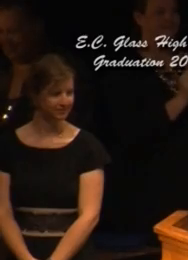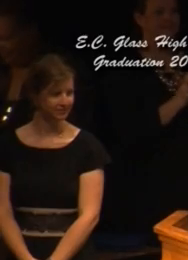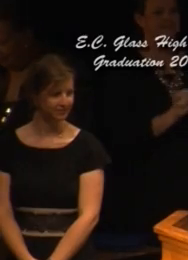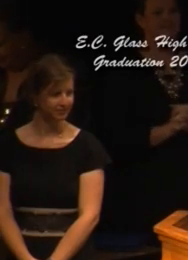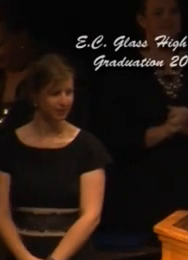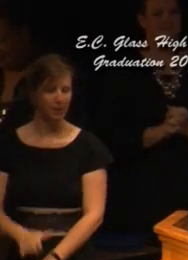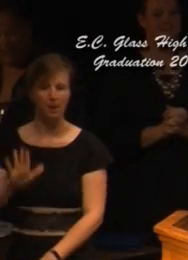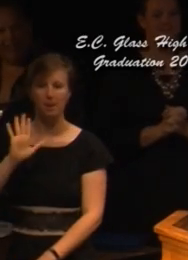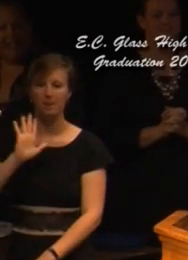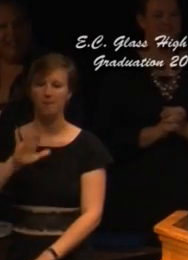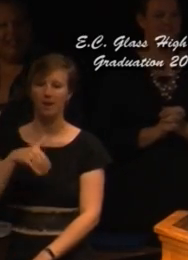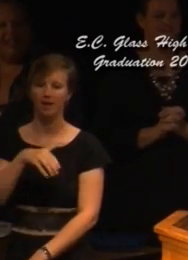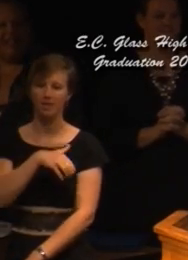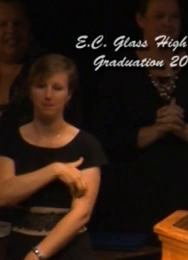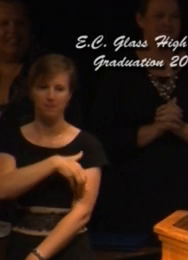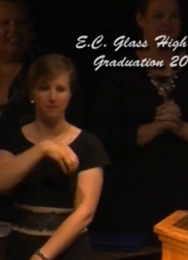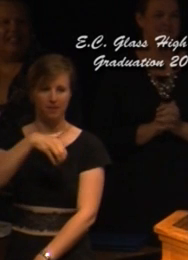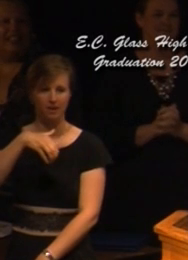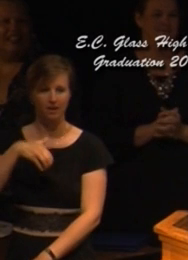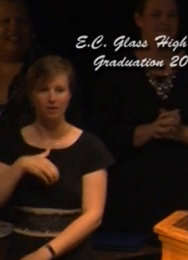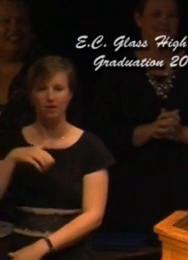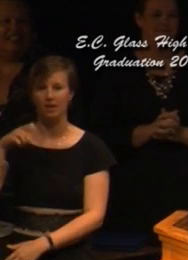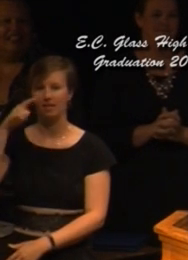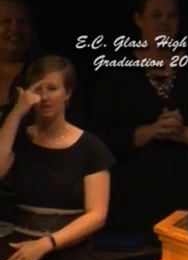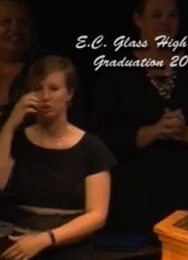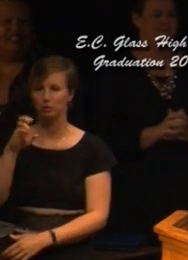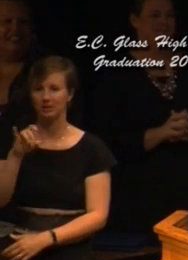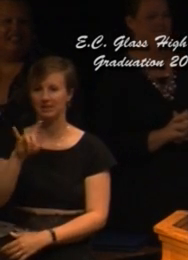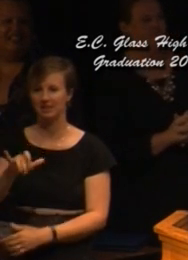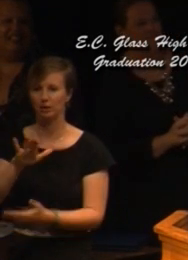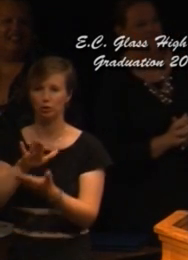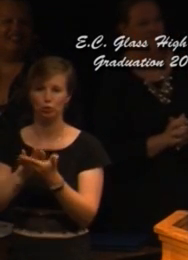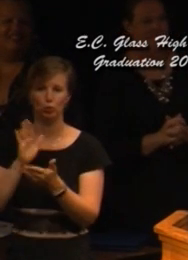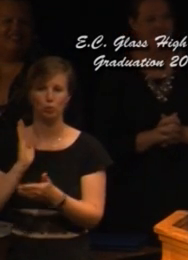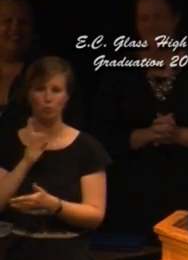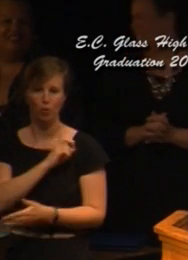By the powers vested in me by the Lynchburg City School